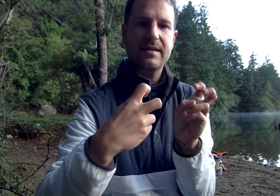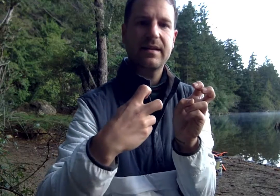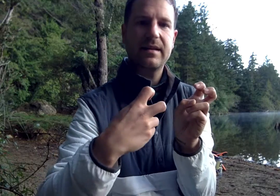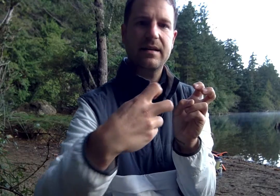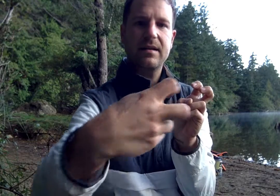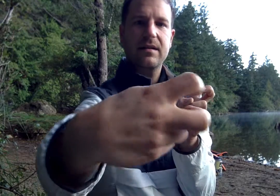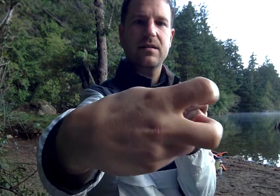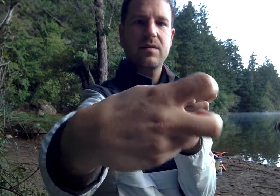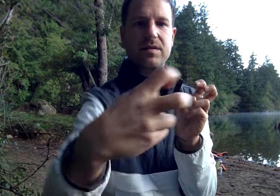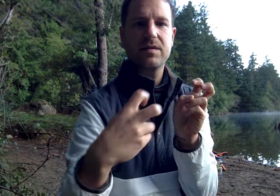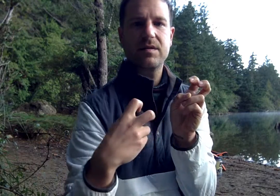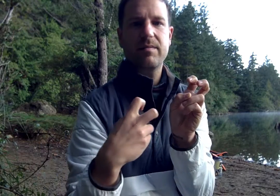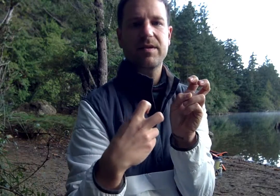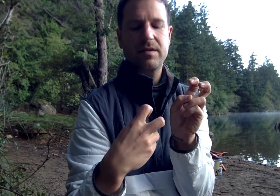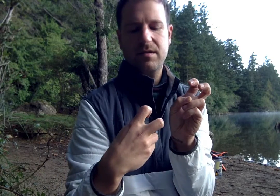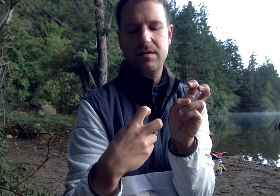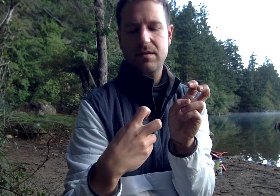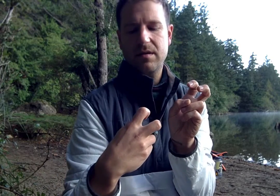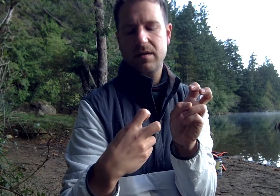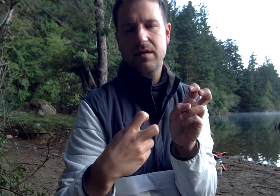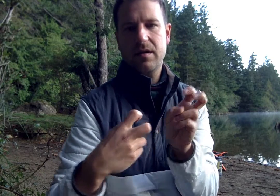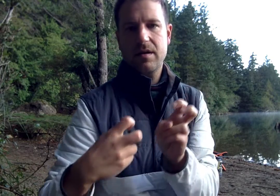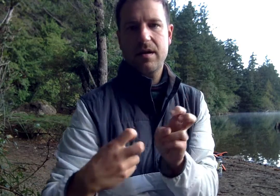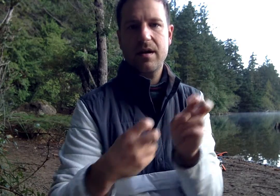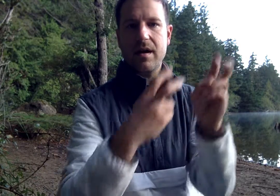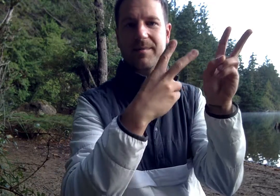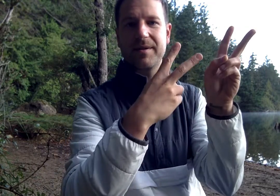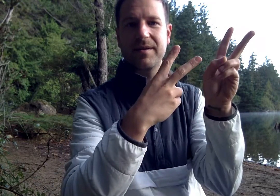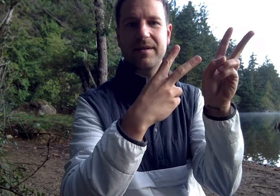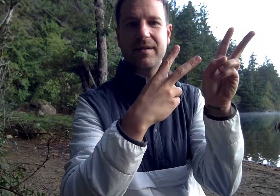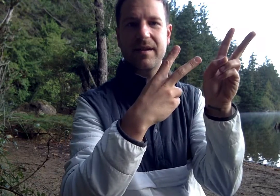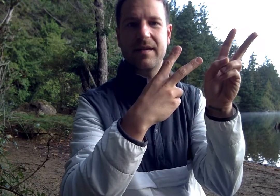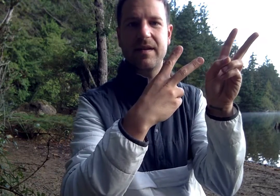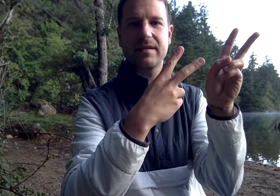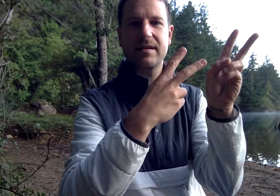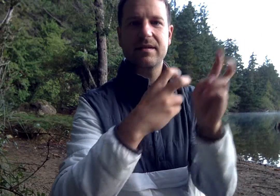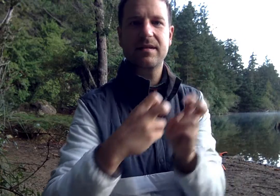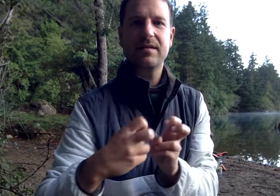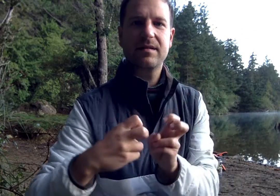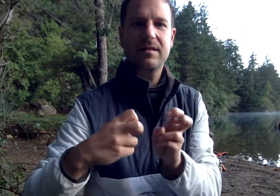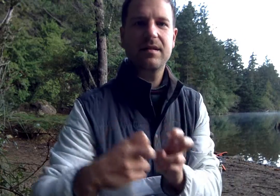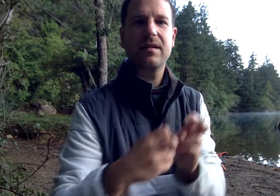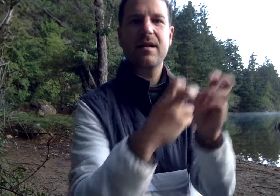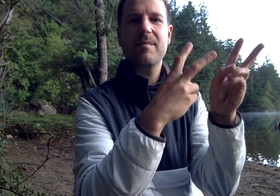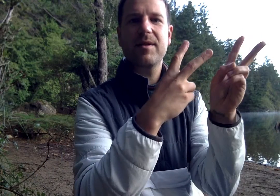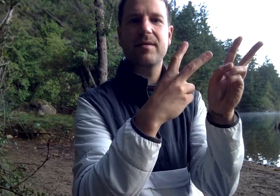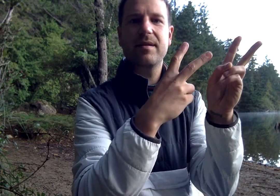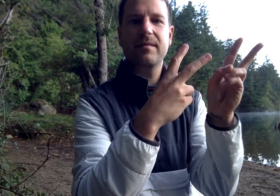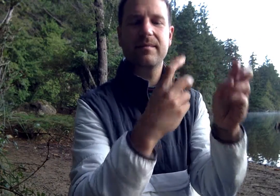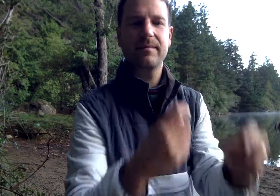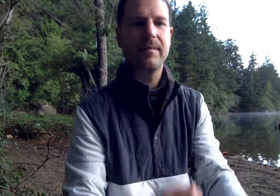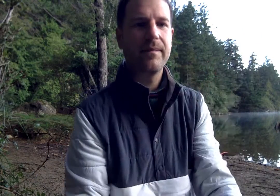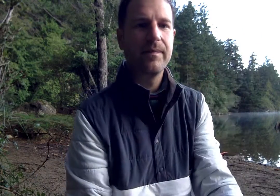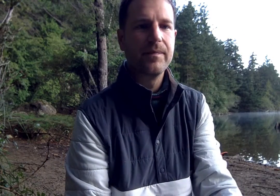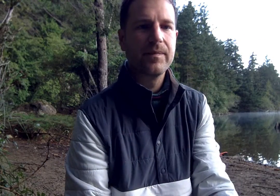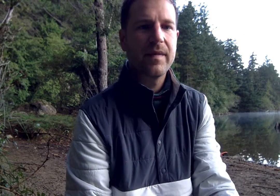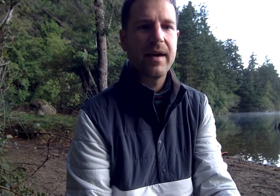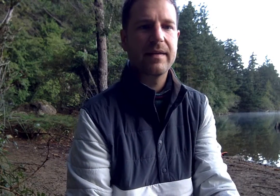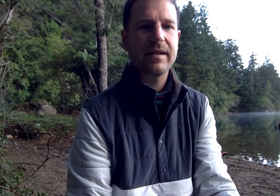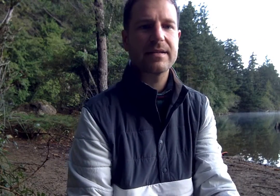Slightly closer to the person. Upload. And then they extend. Upload. And then last one,